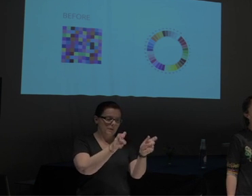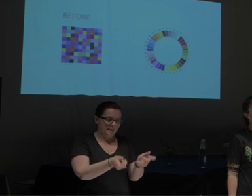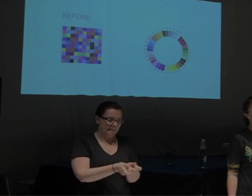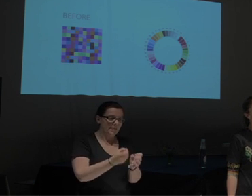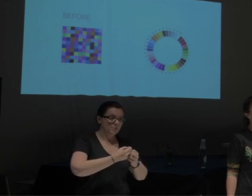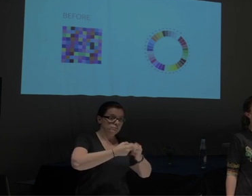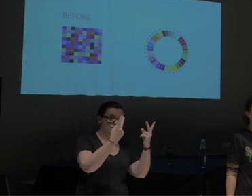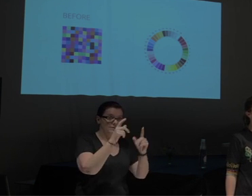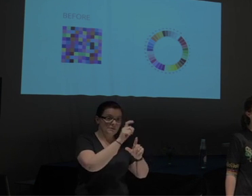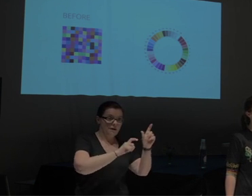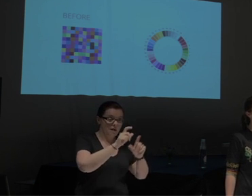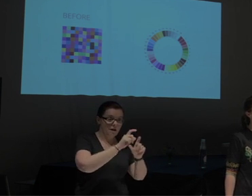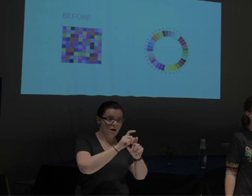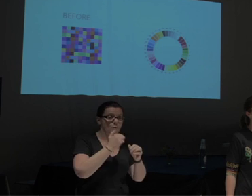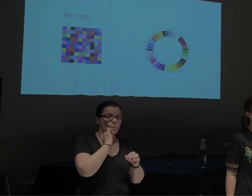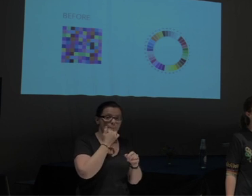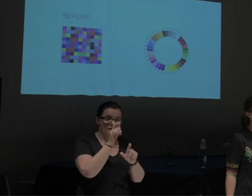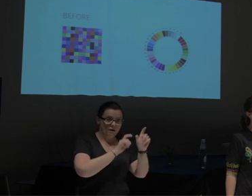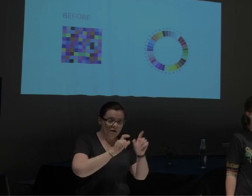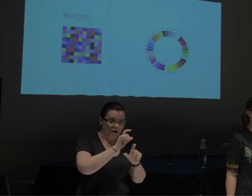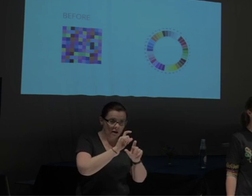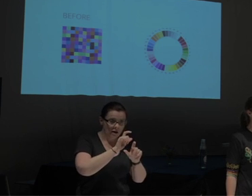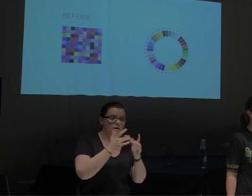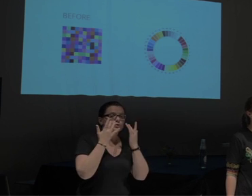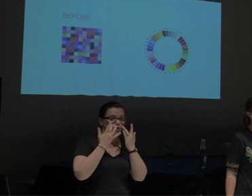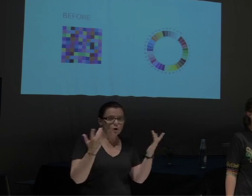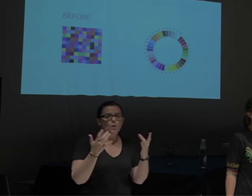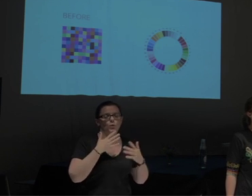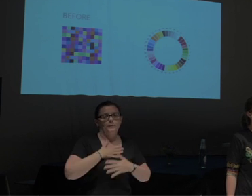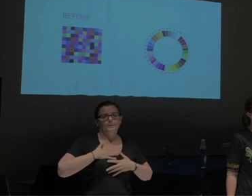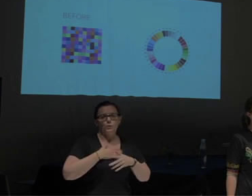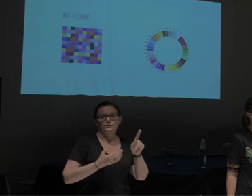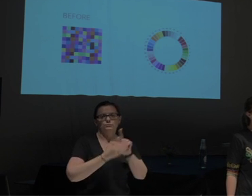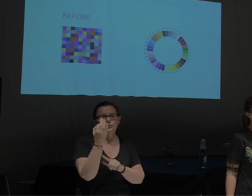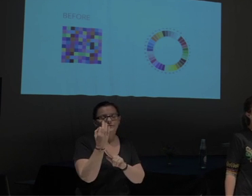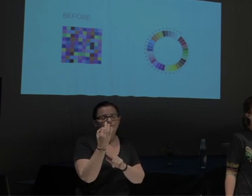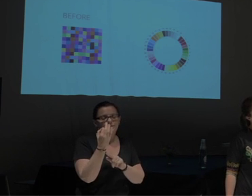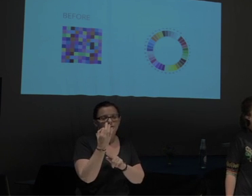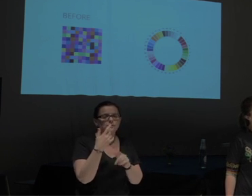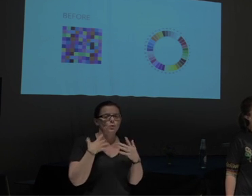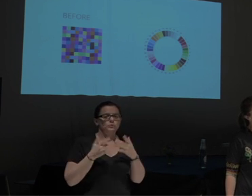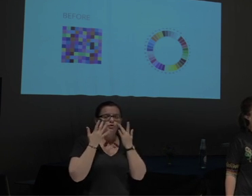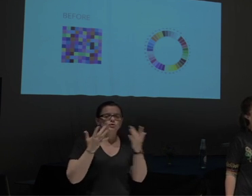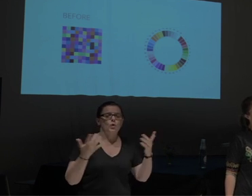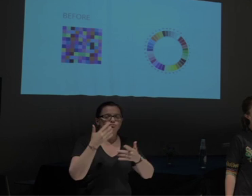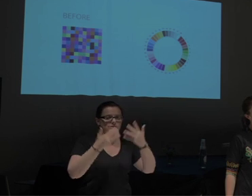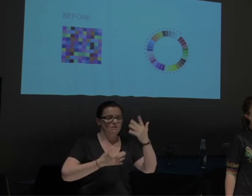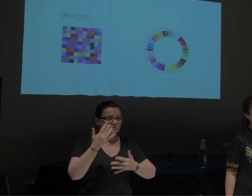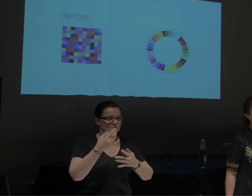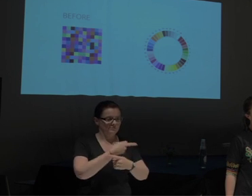brighter colours and warmer colours indicates an improvement in mood. So I'm now going to show you the results of